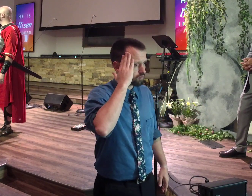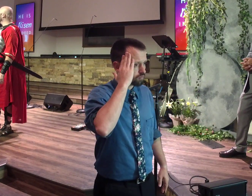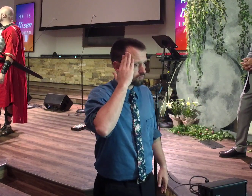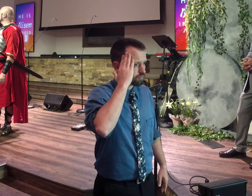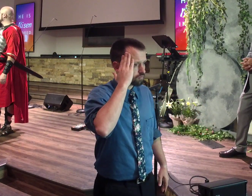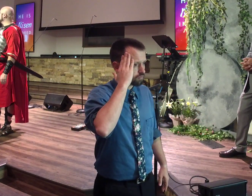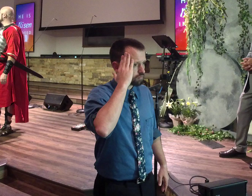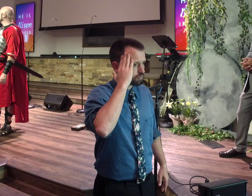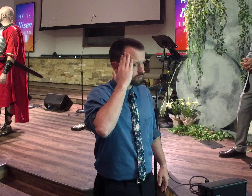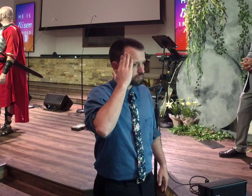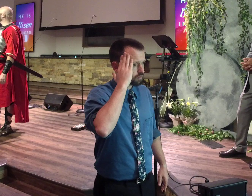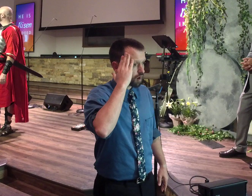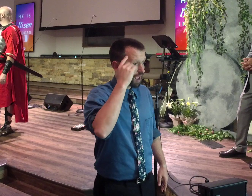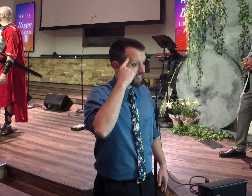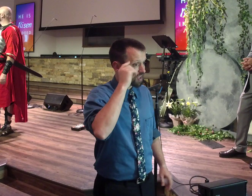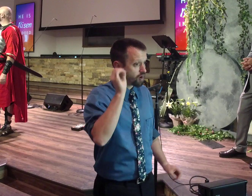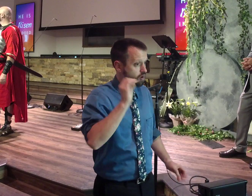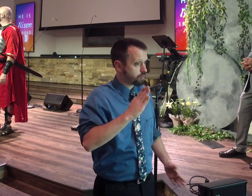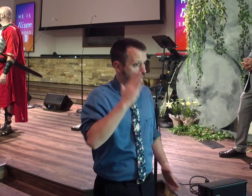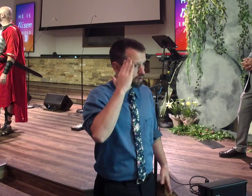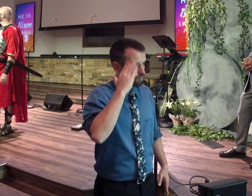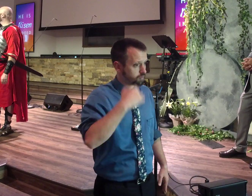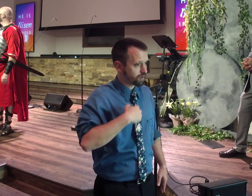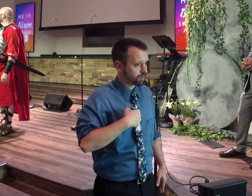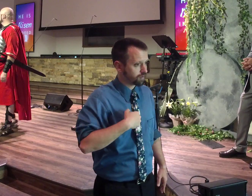or I thought no one knew.